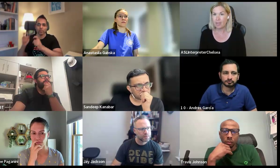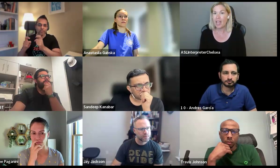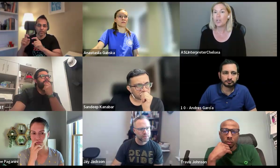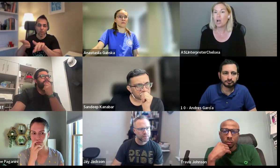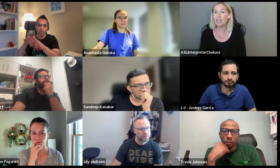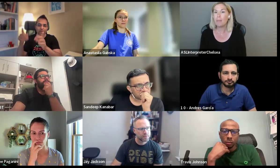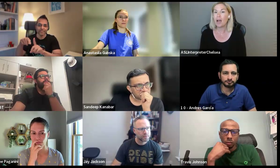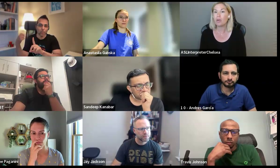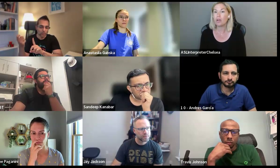And we talked about